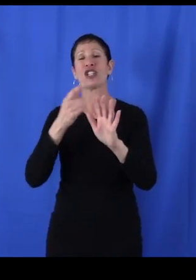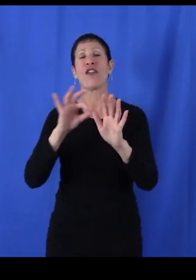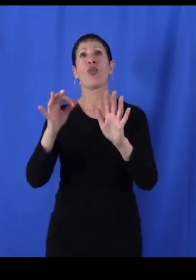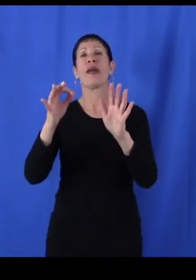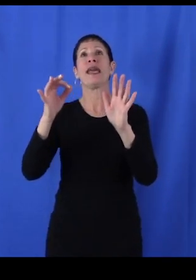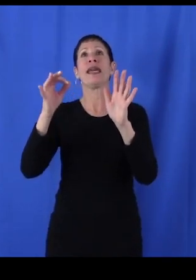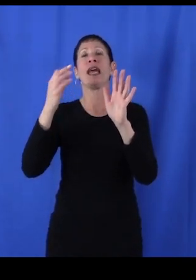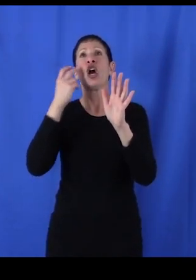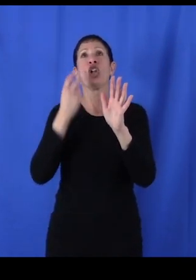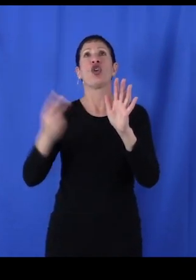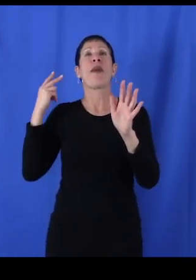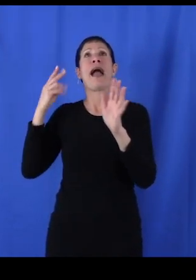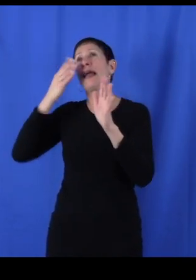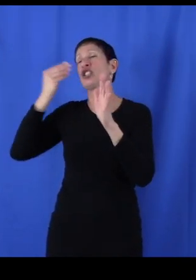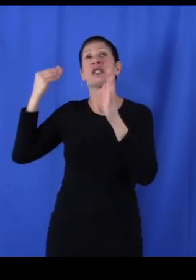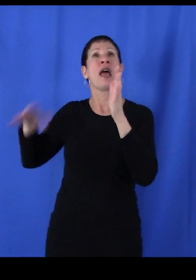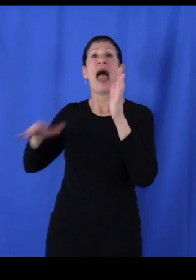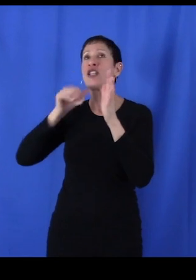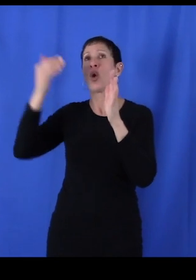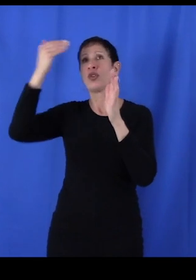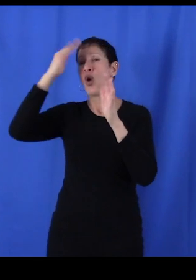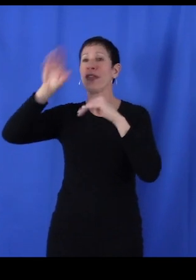unknow the entire US history of